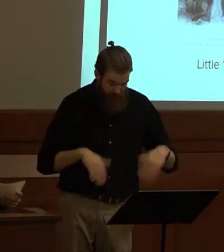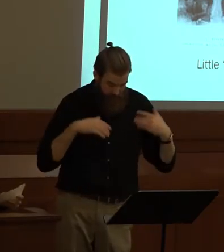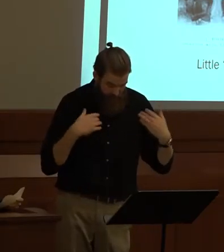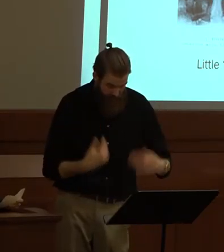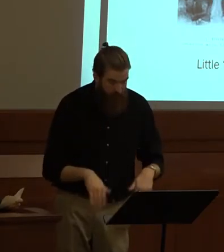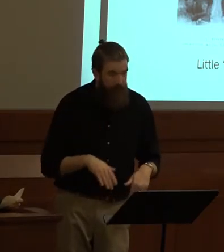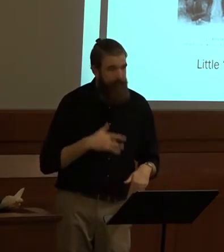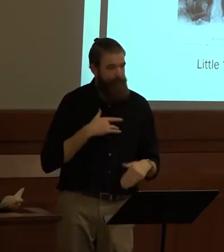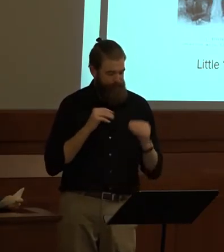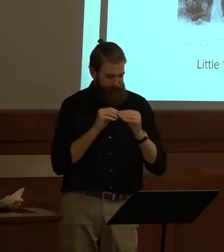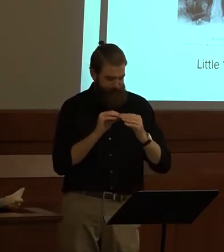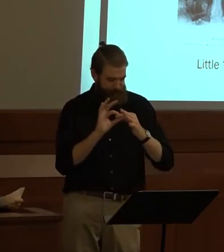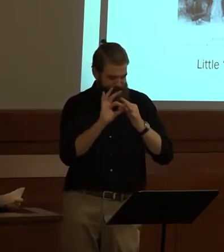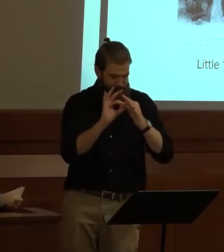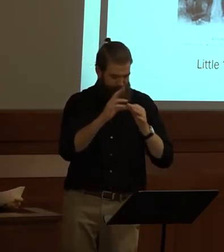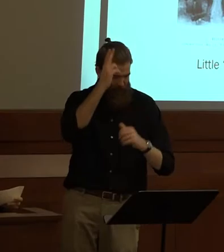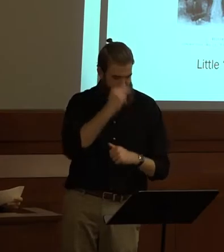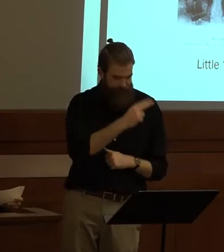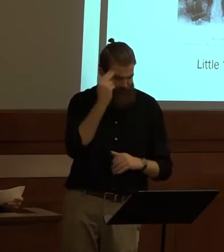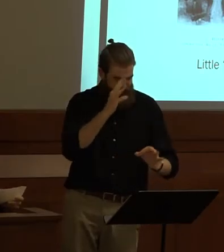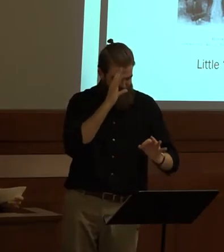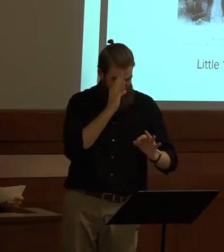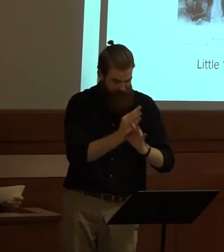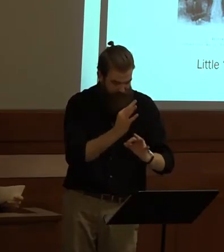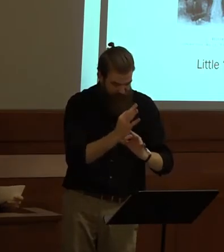in terms of his mode of communication.